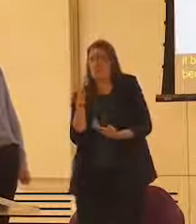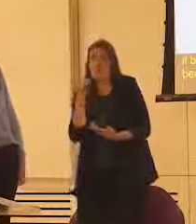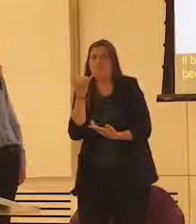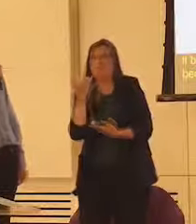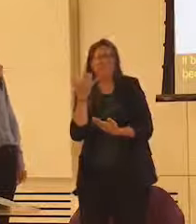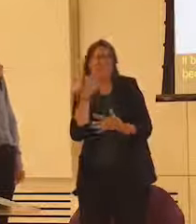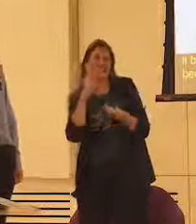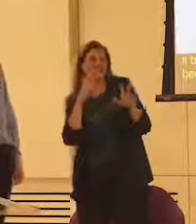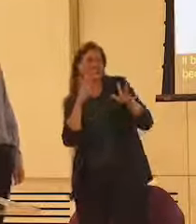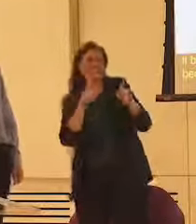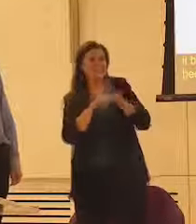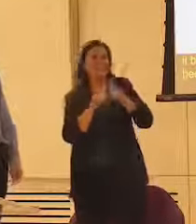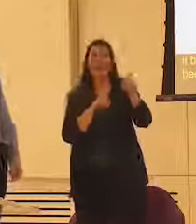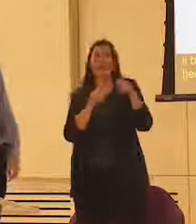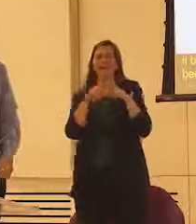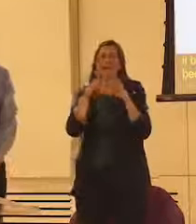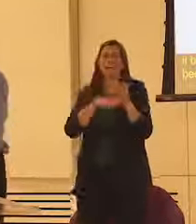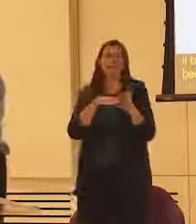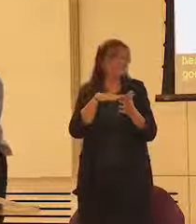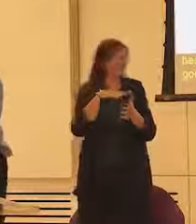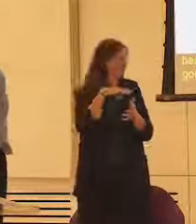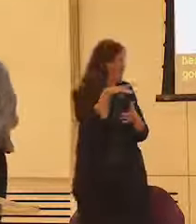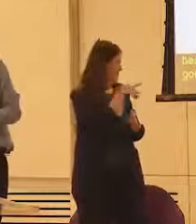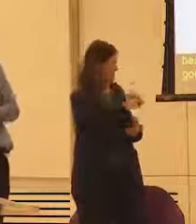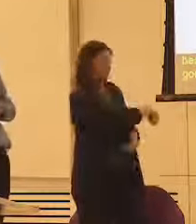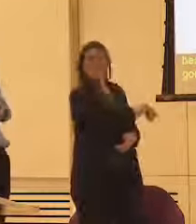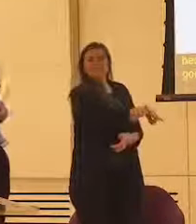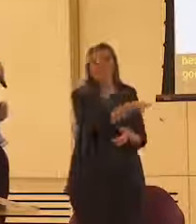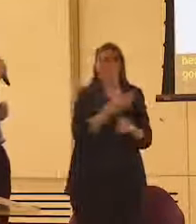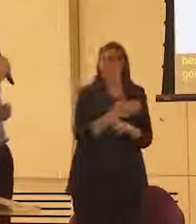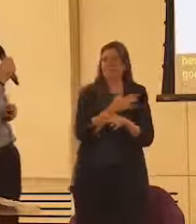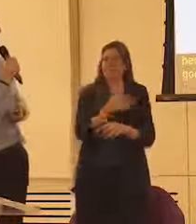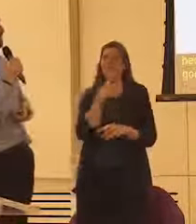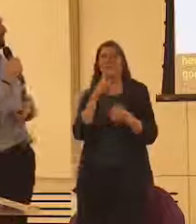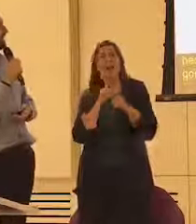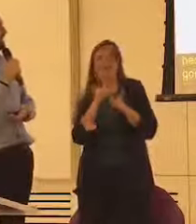talking about. Where's my clicker? So the reason for that